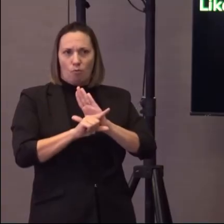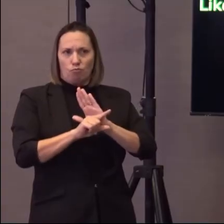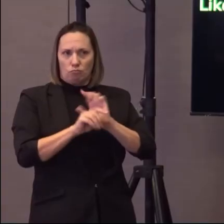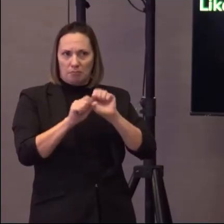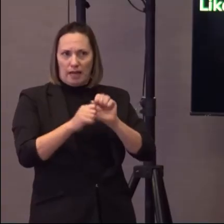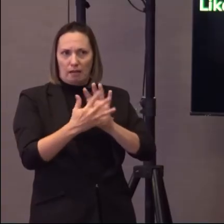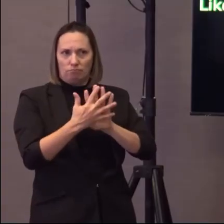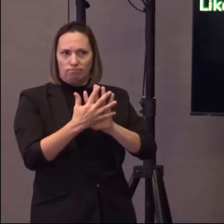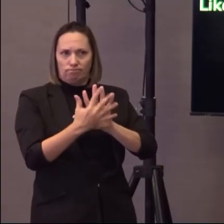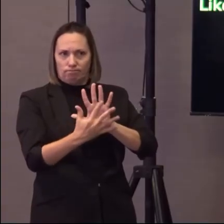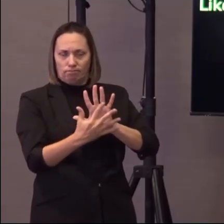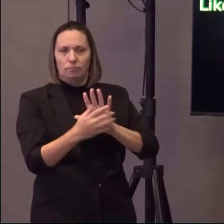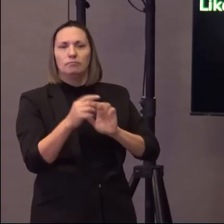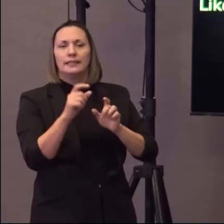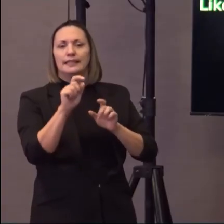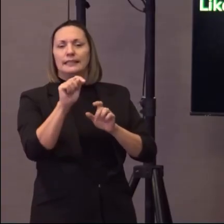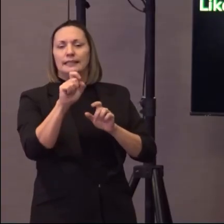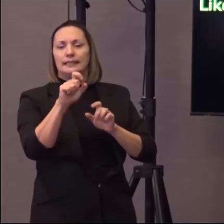background and the text color.